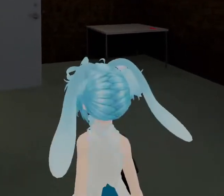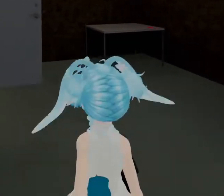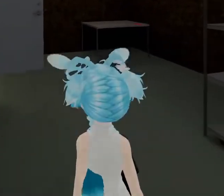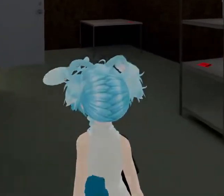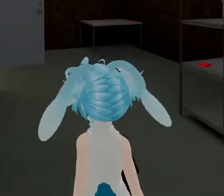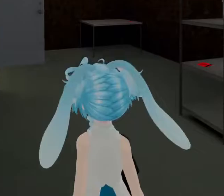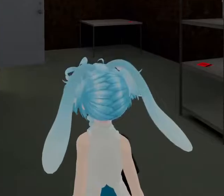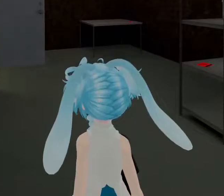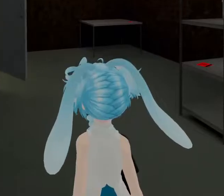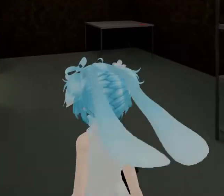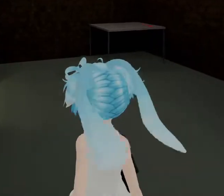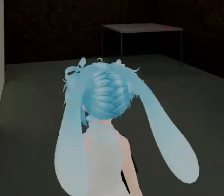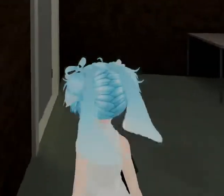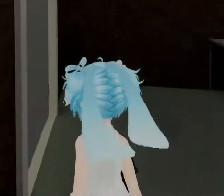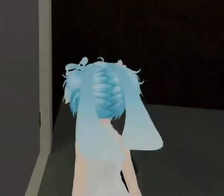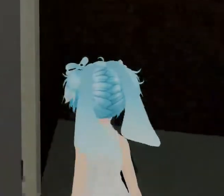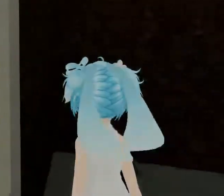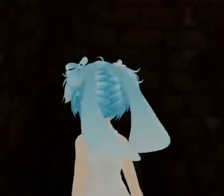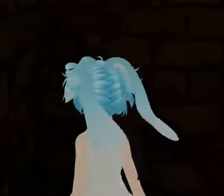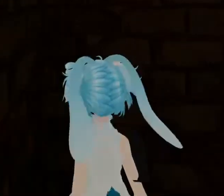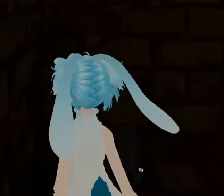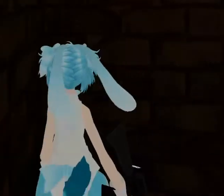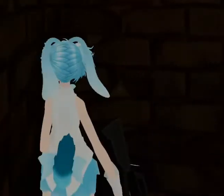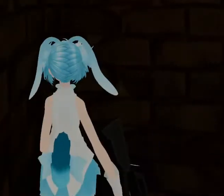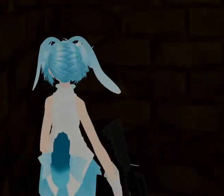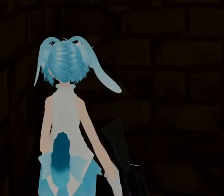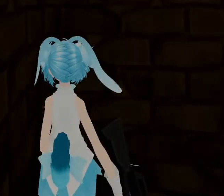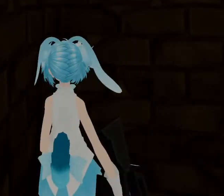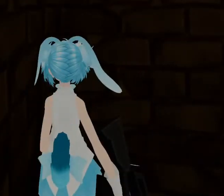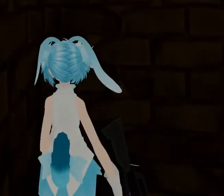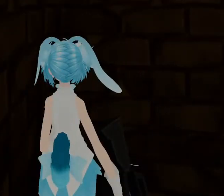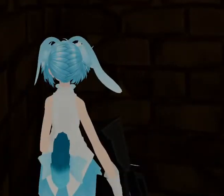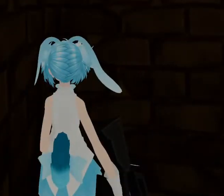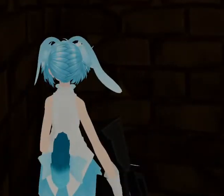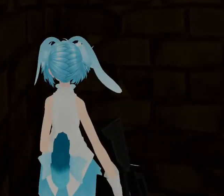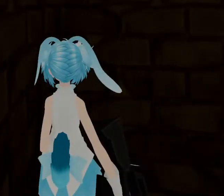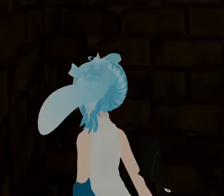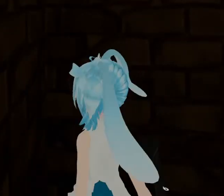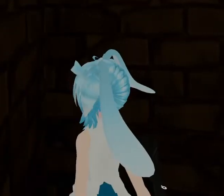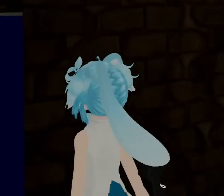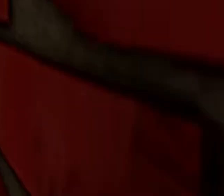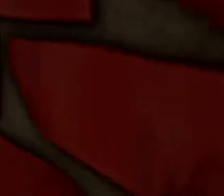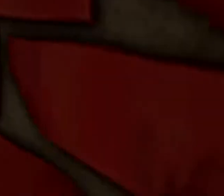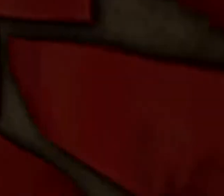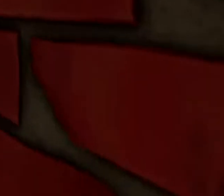Yeah, the smaller avatar, the harder it is for you to die. The cell doors will open in 30 seconds.